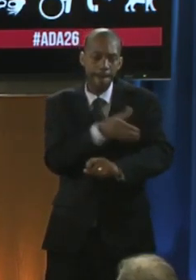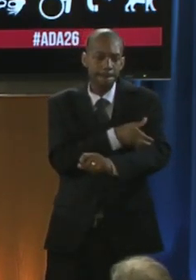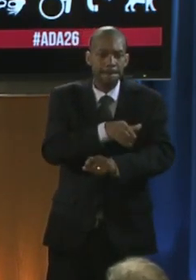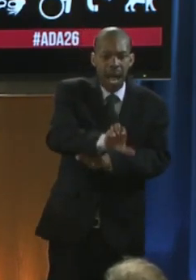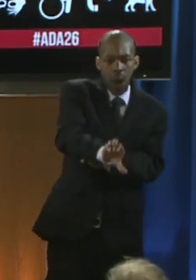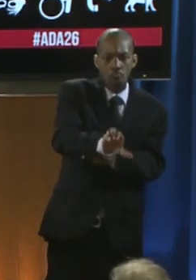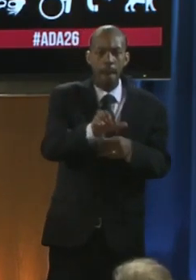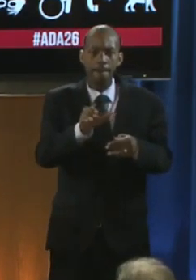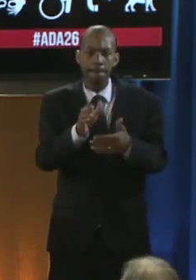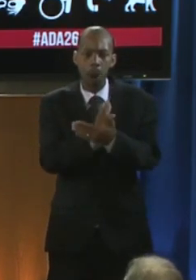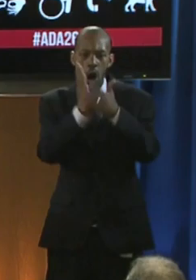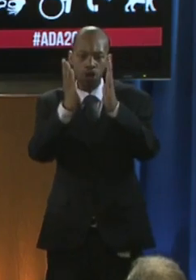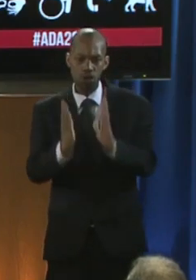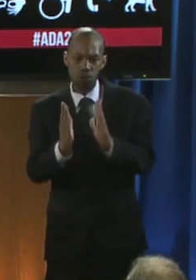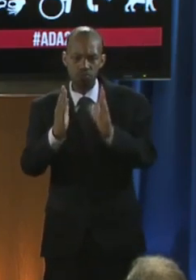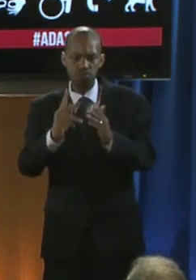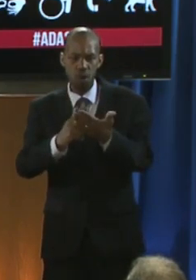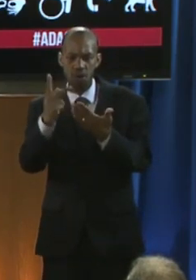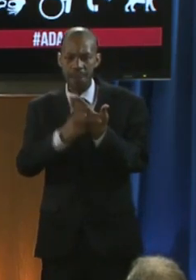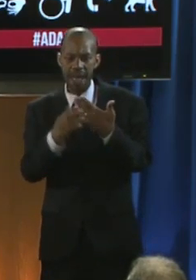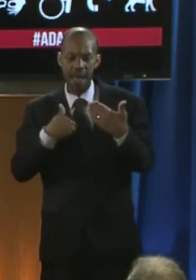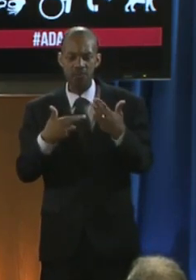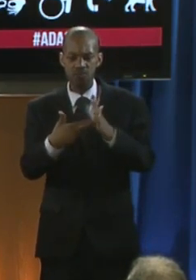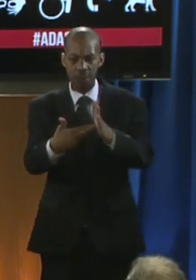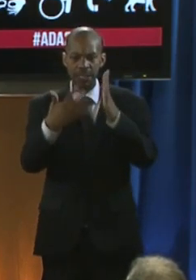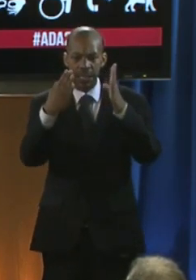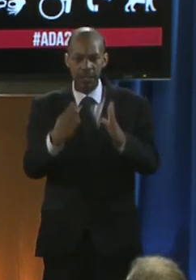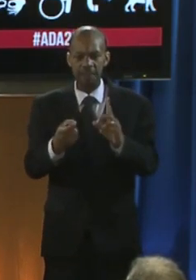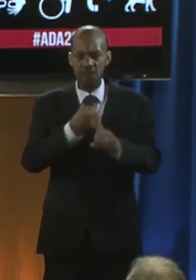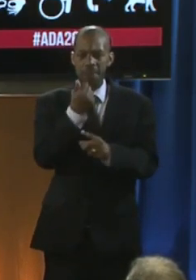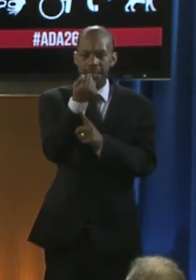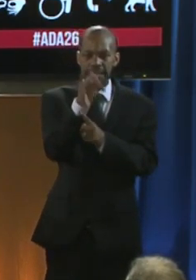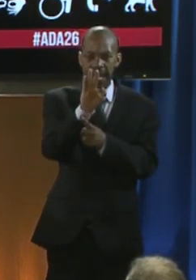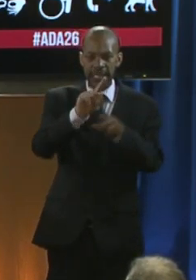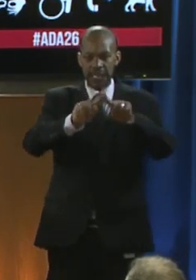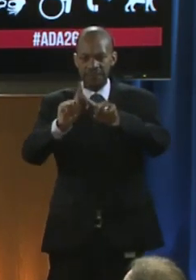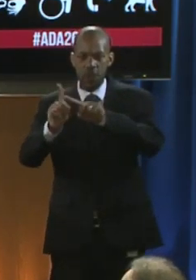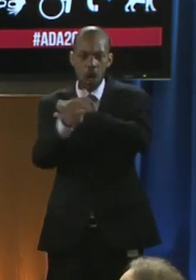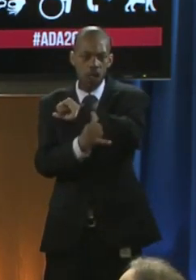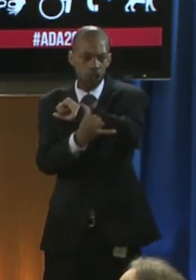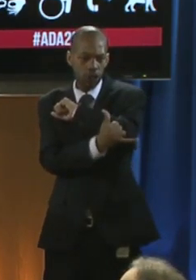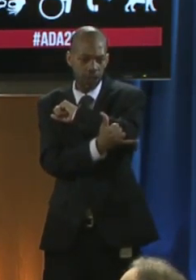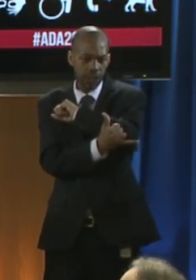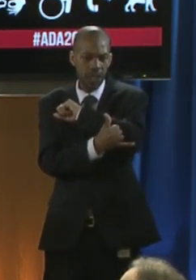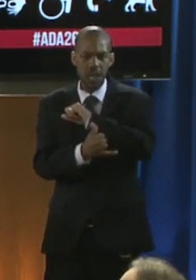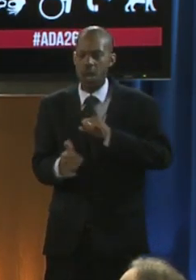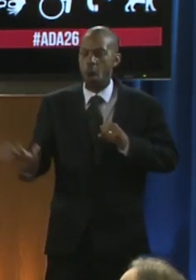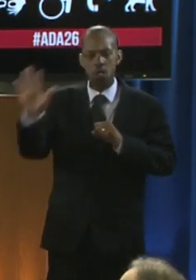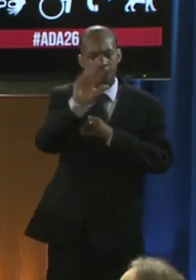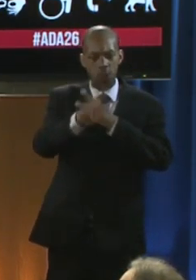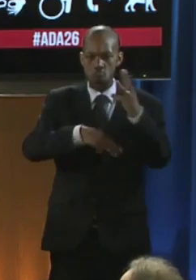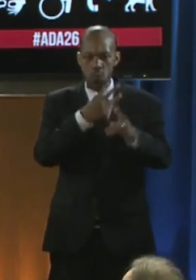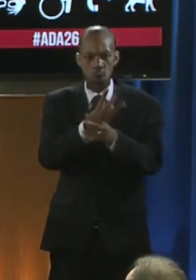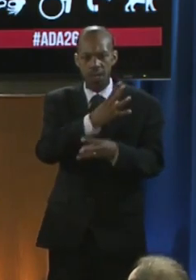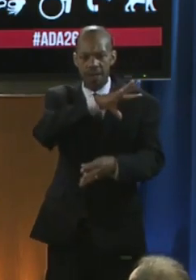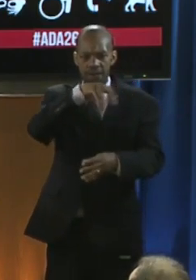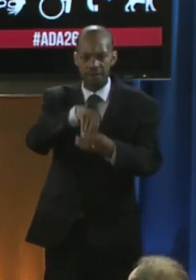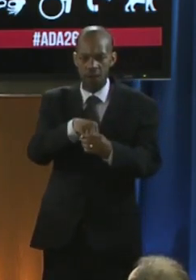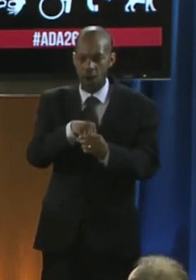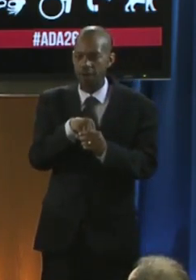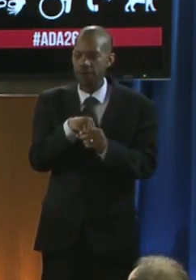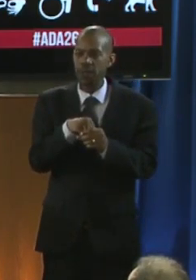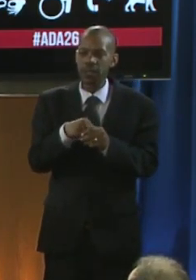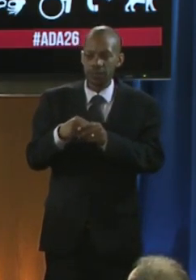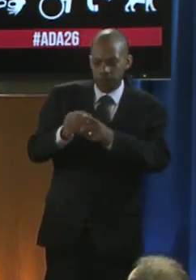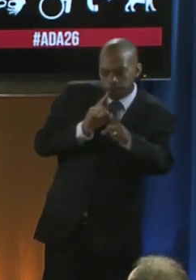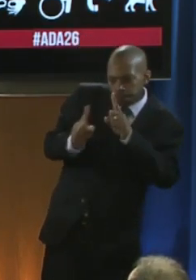Partnership Program, which had representatives from 19 countries in all geographic regions involved in two-way